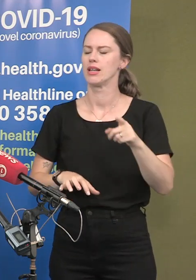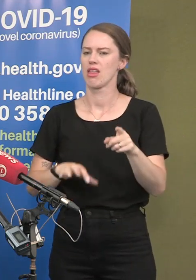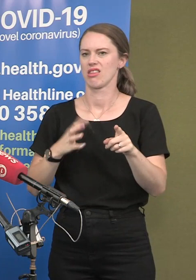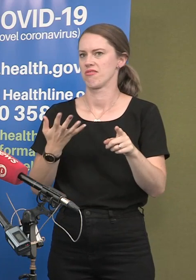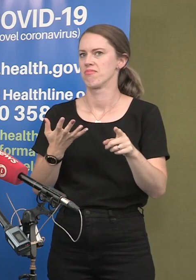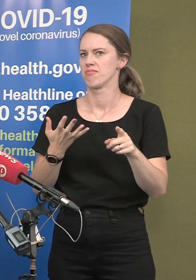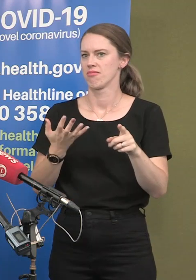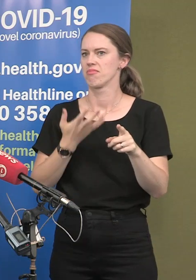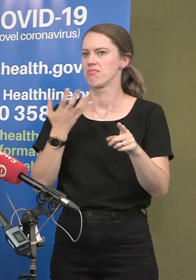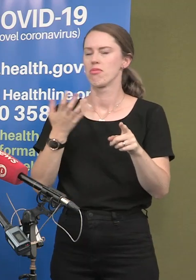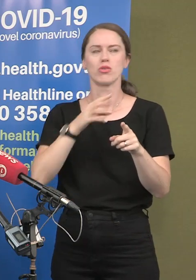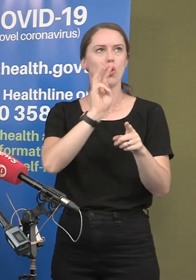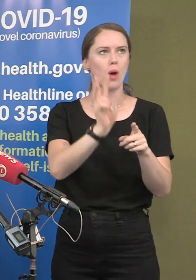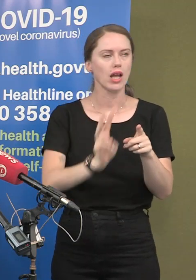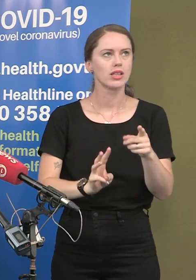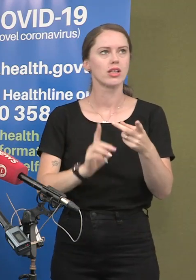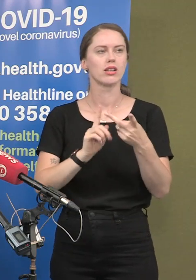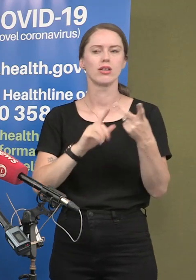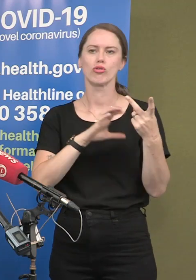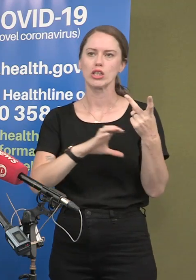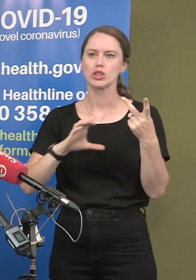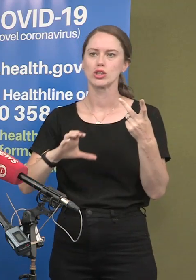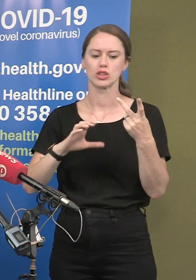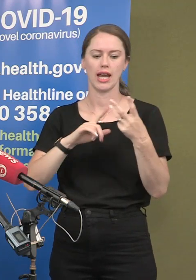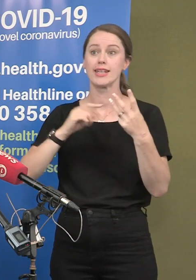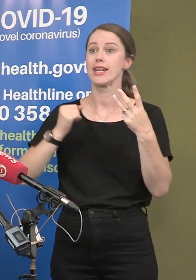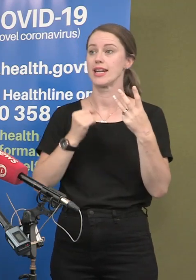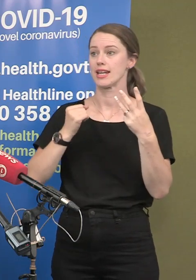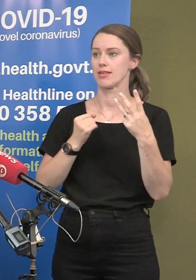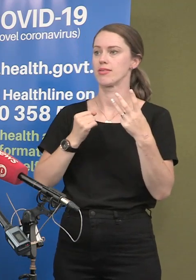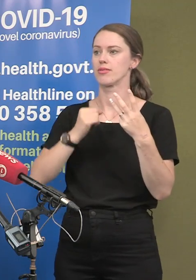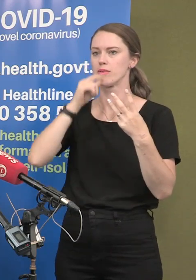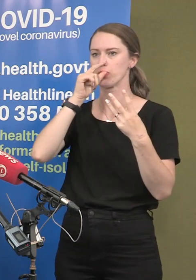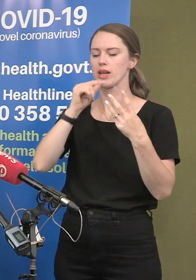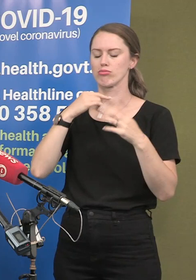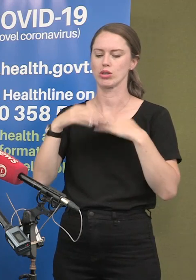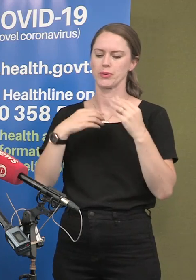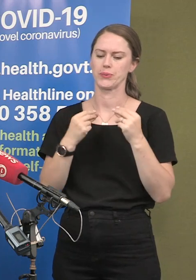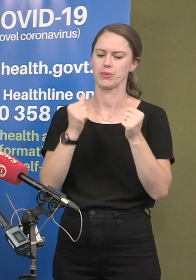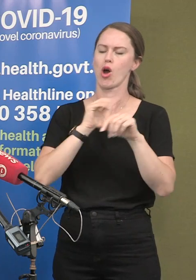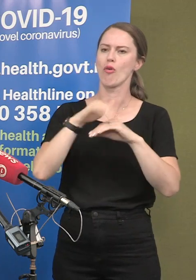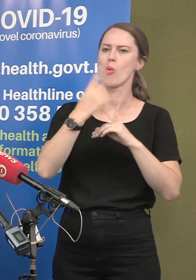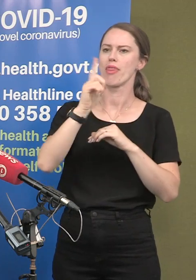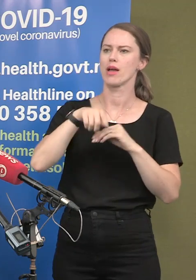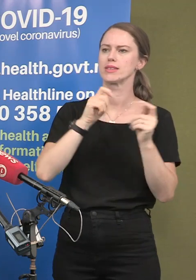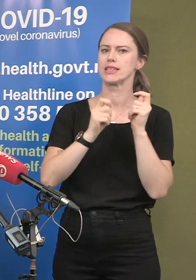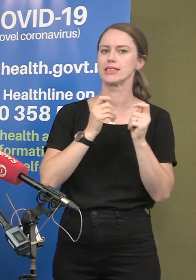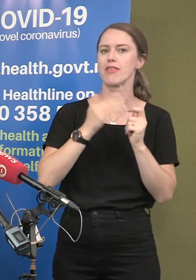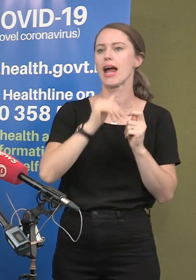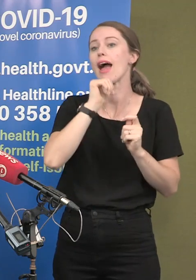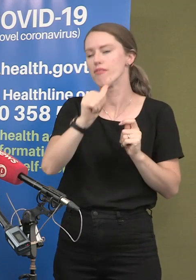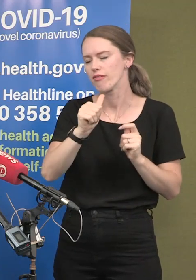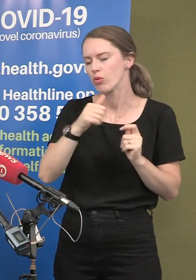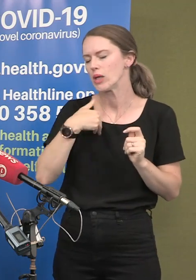in Wellington and in Christchurch and now in Dunedin, we're able to process well over 1,000 tests a day, should that